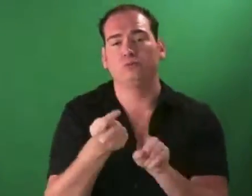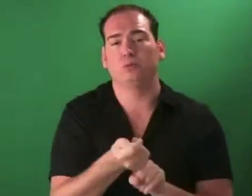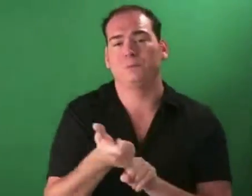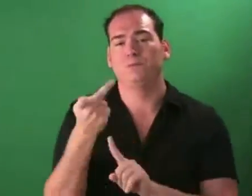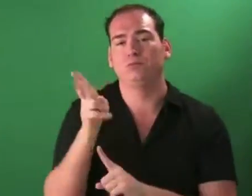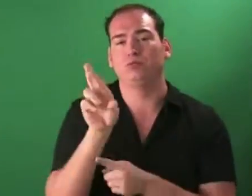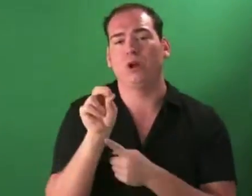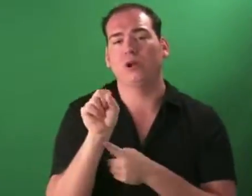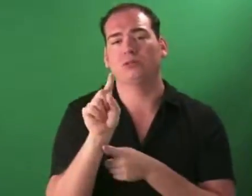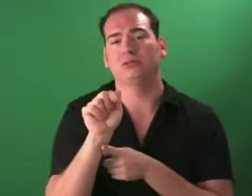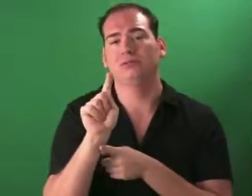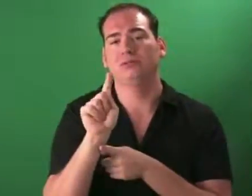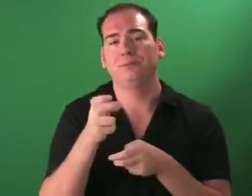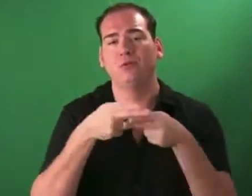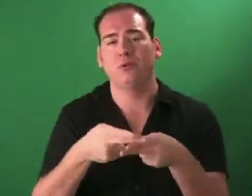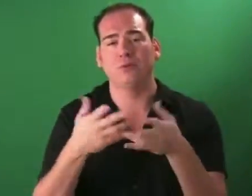different risk factors such as that.